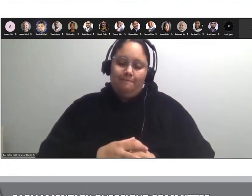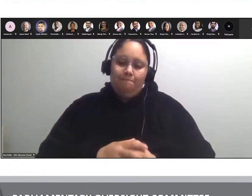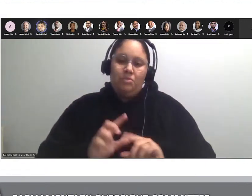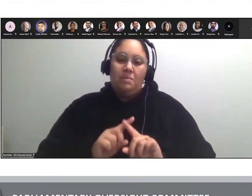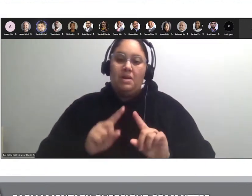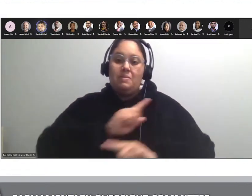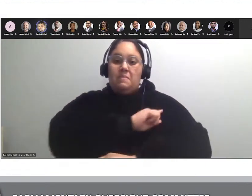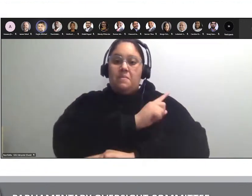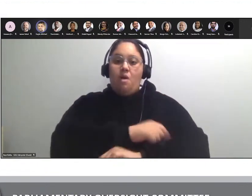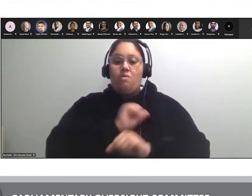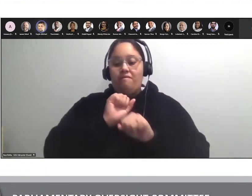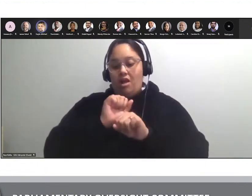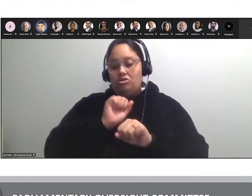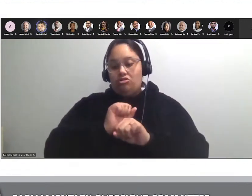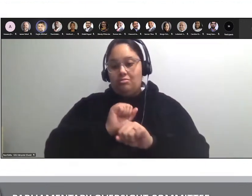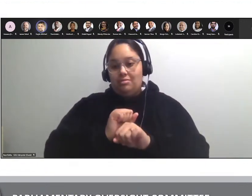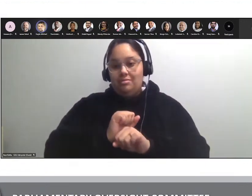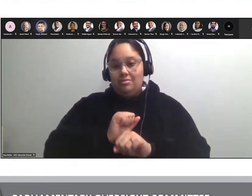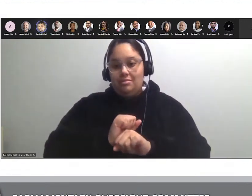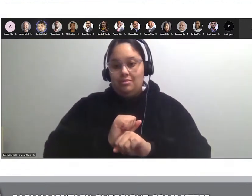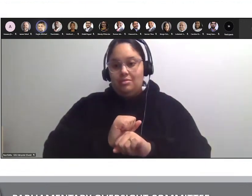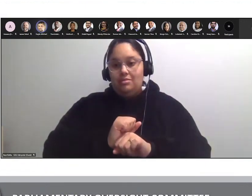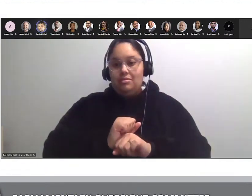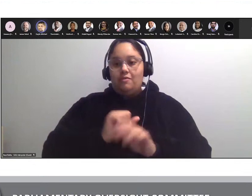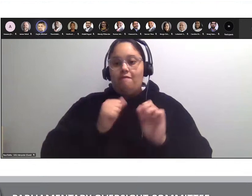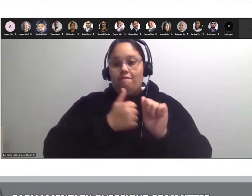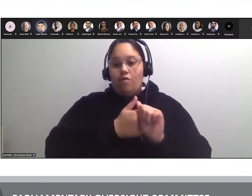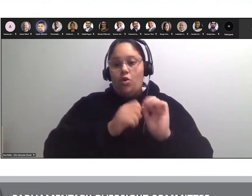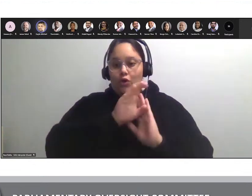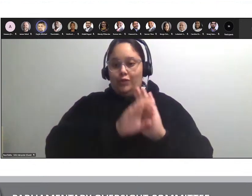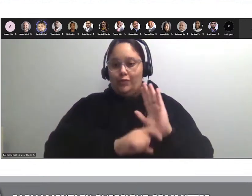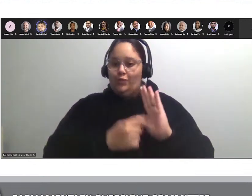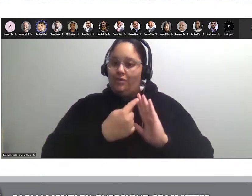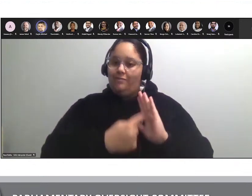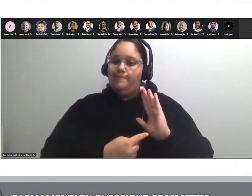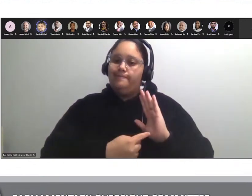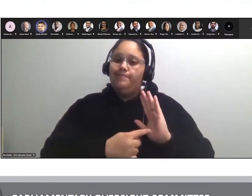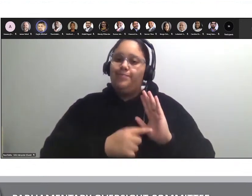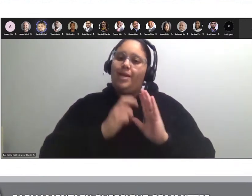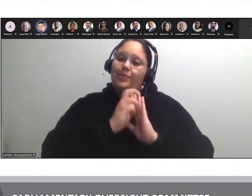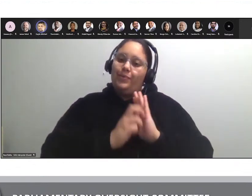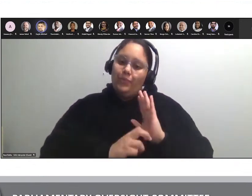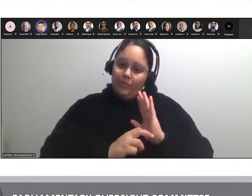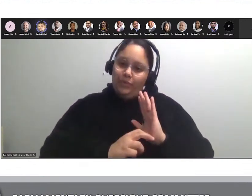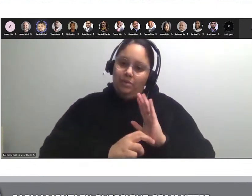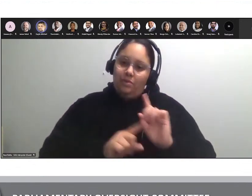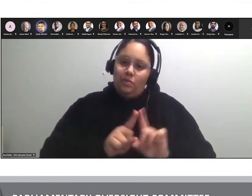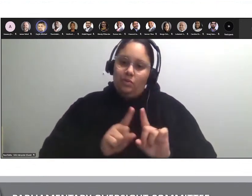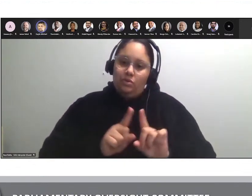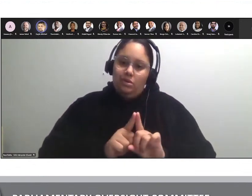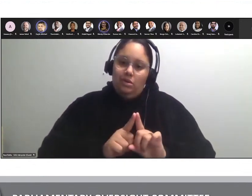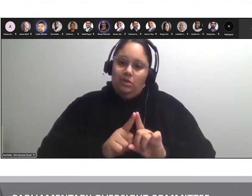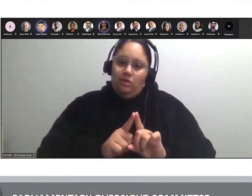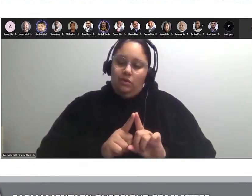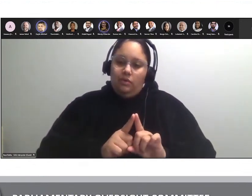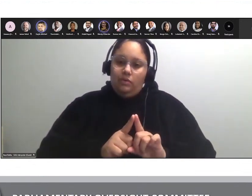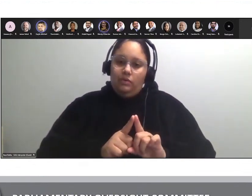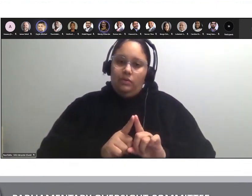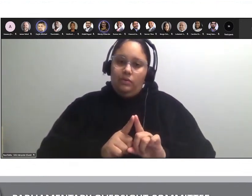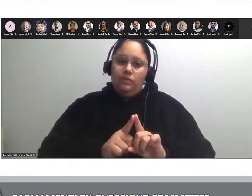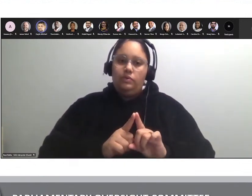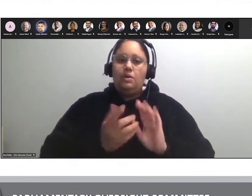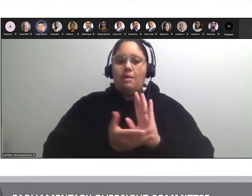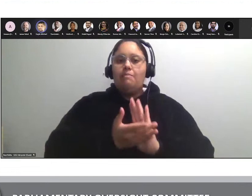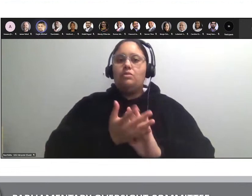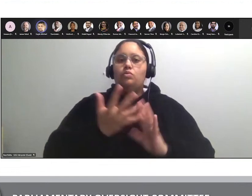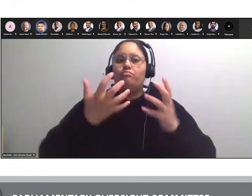the powers and functions as per the constitution and per the rules is also allocated